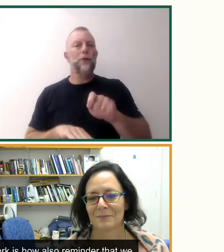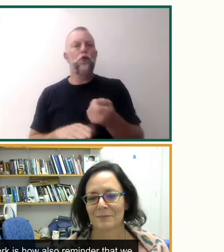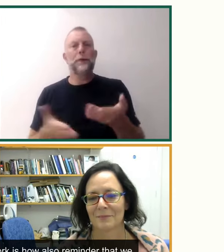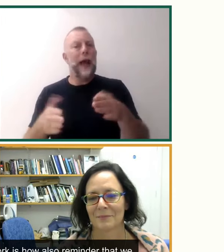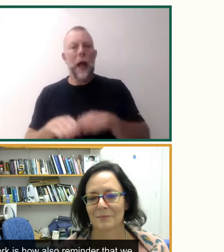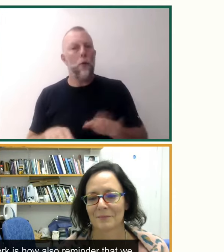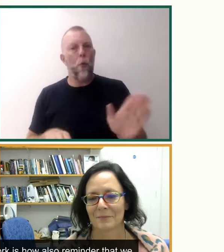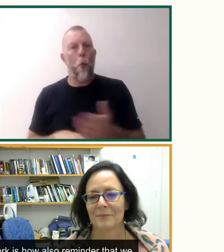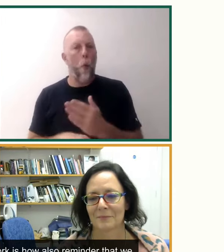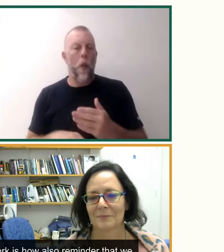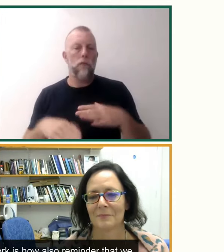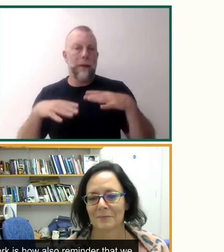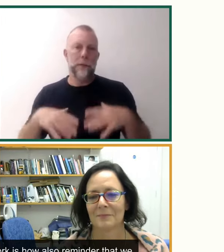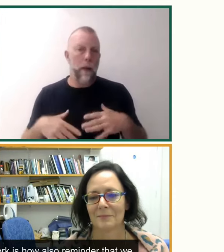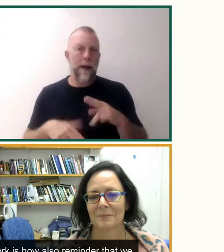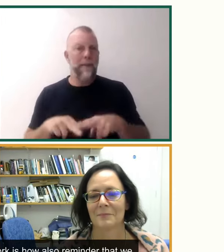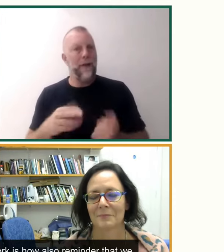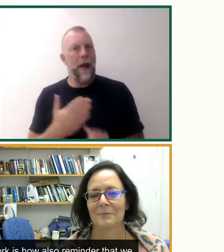if this ever happens again.